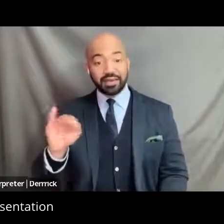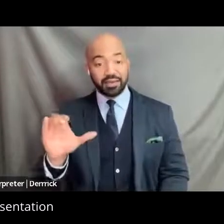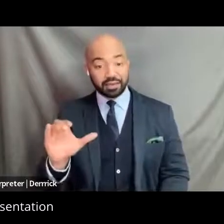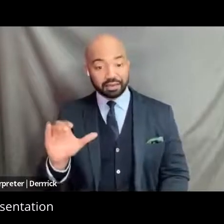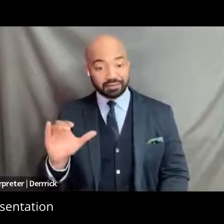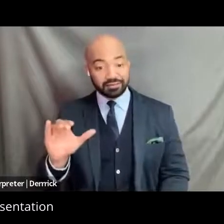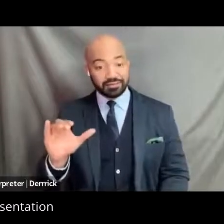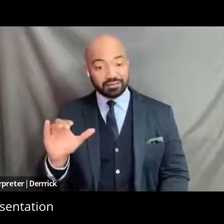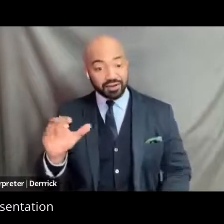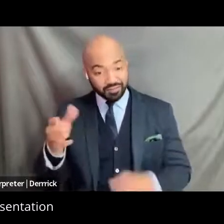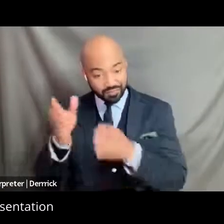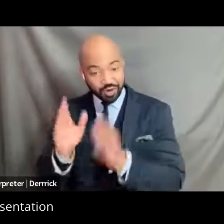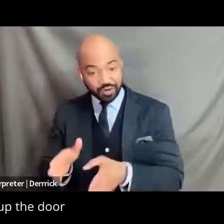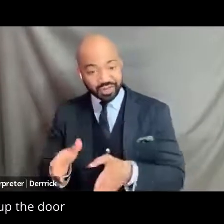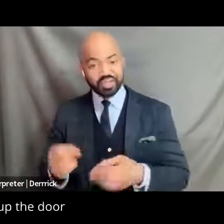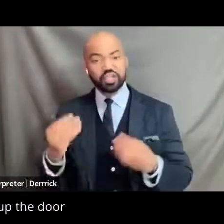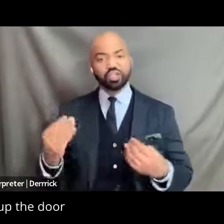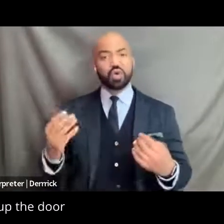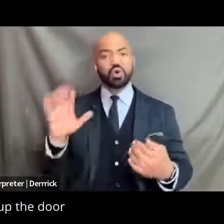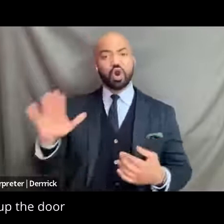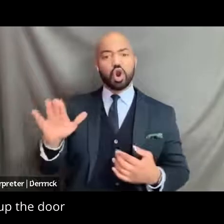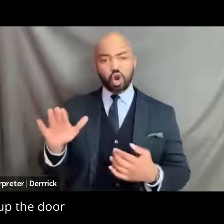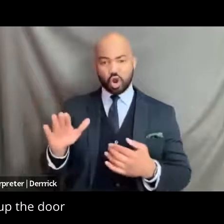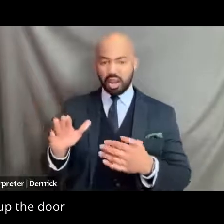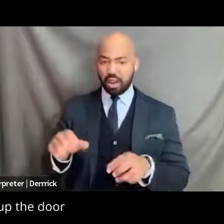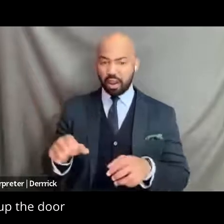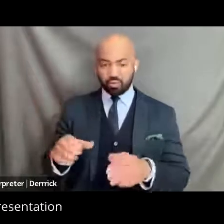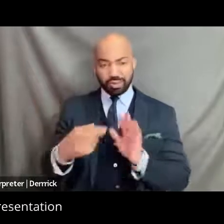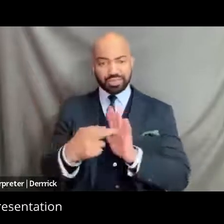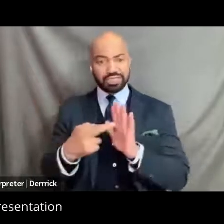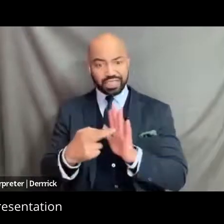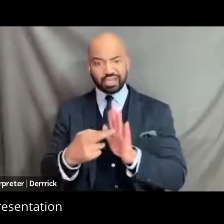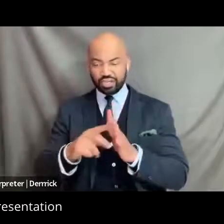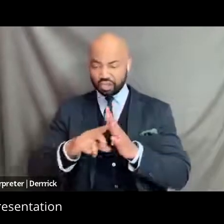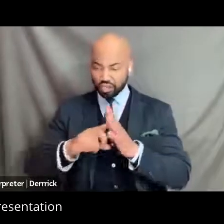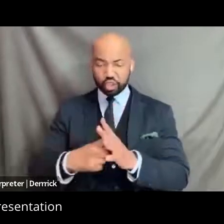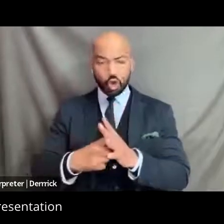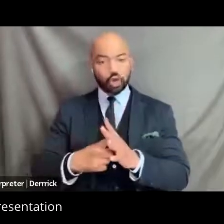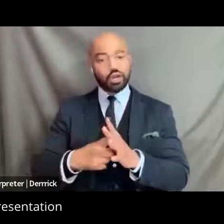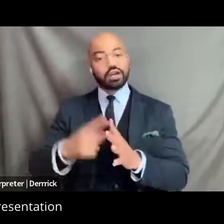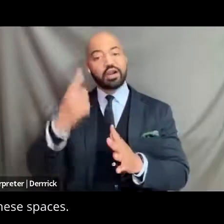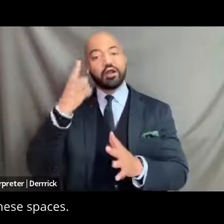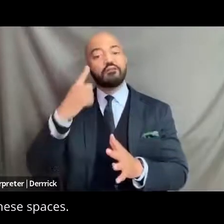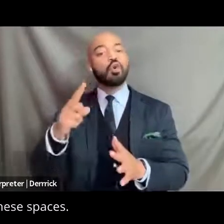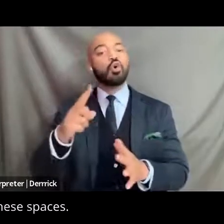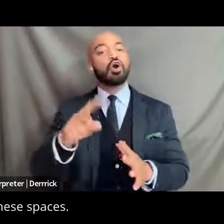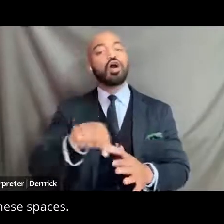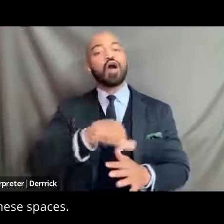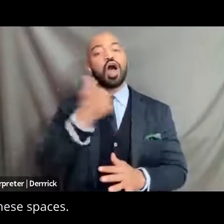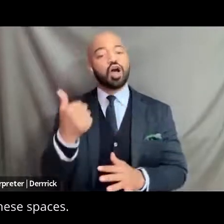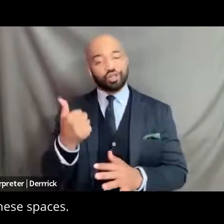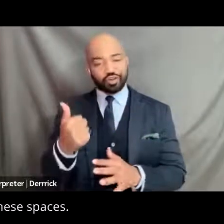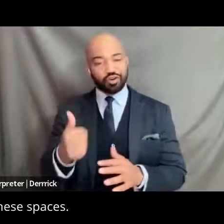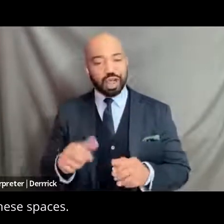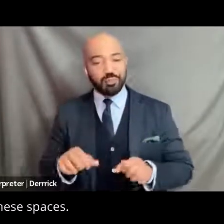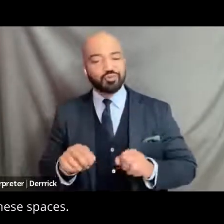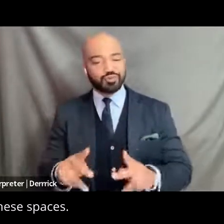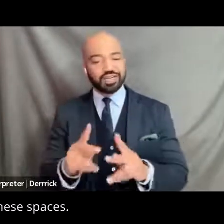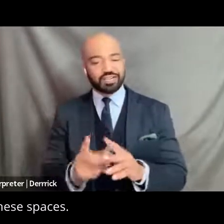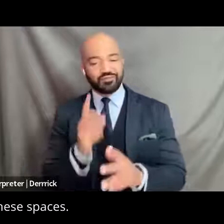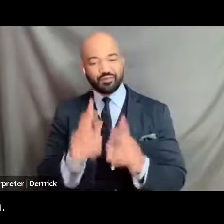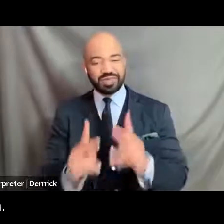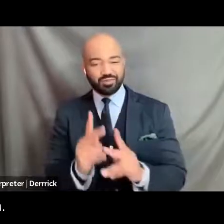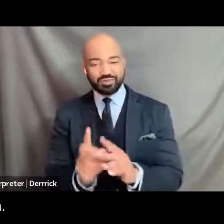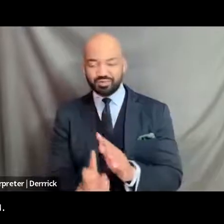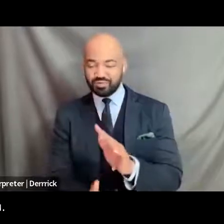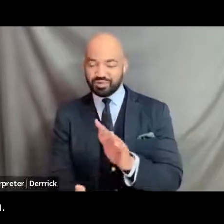trailblazing representation is really going to open up the door for other forms of representation and identities to be um in these